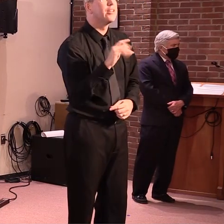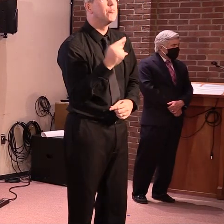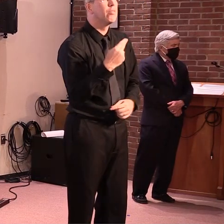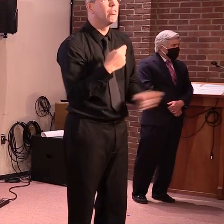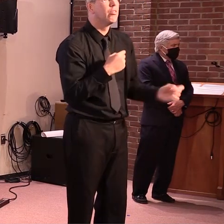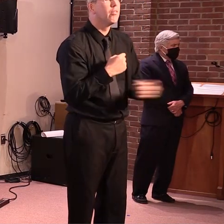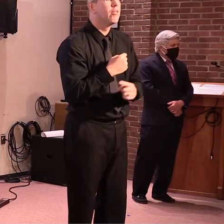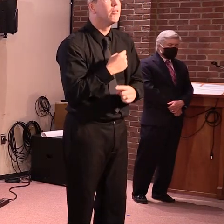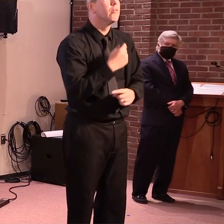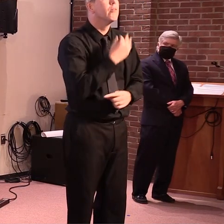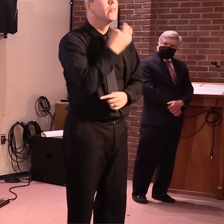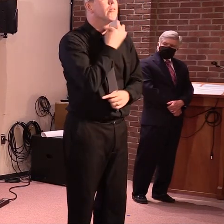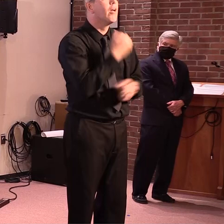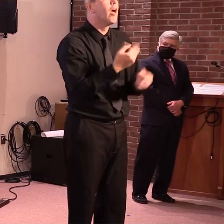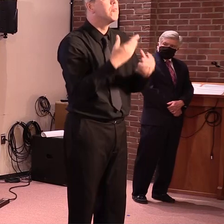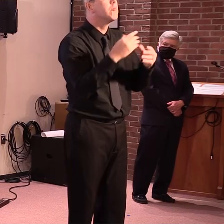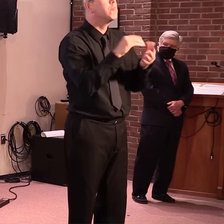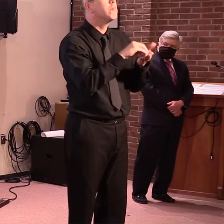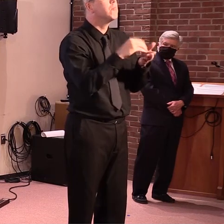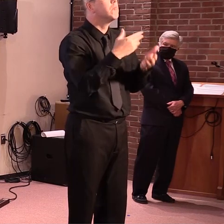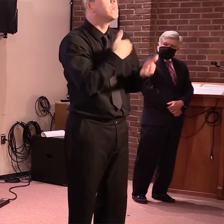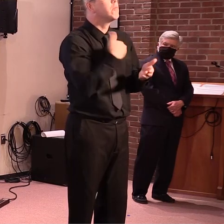could this gift amount to?